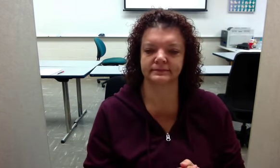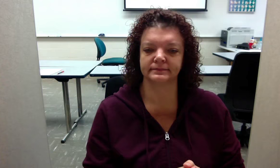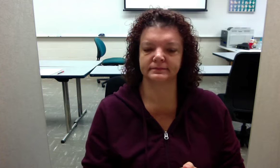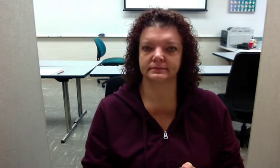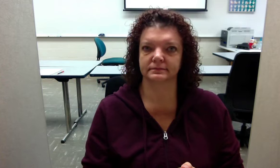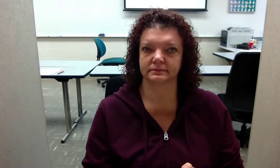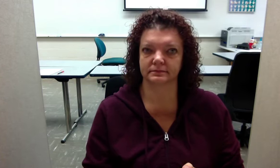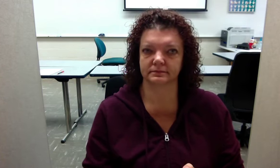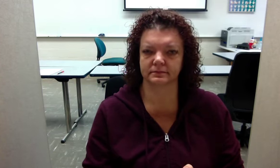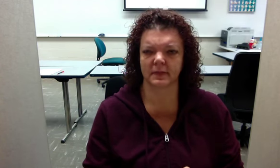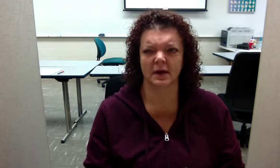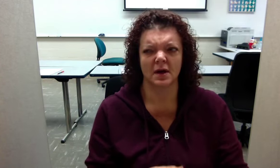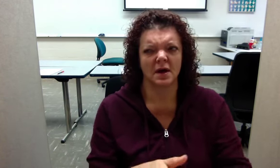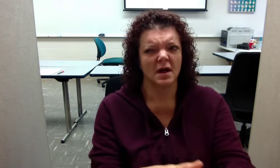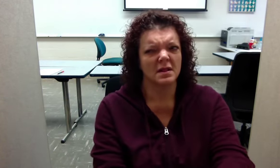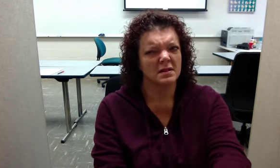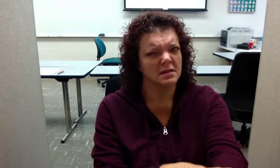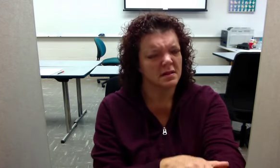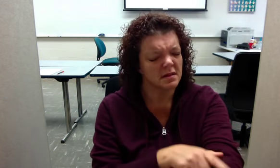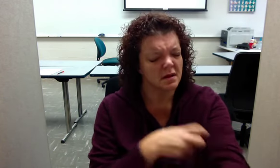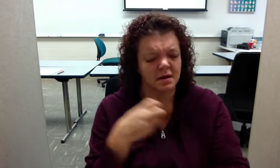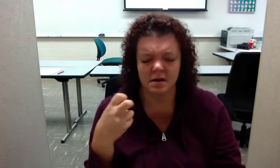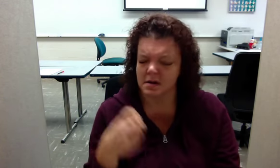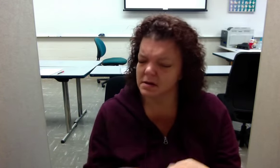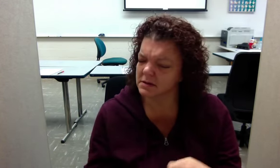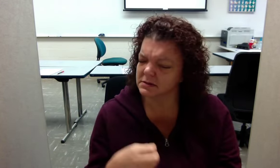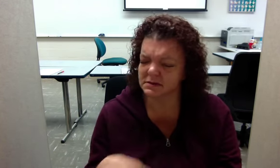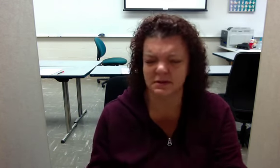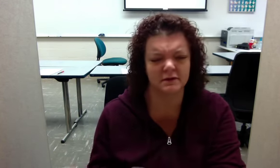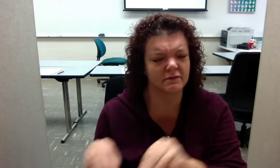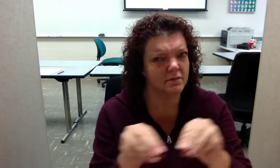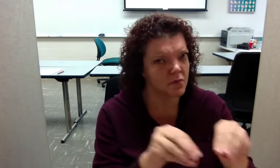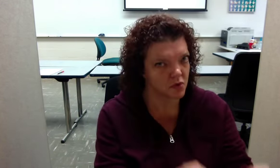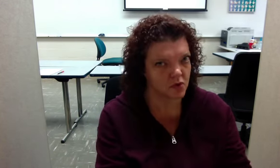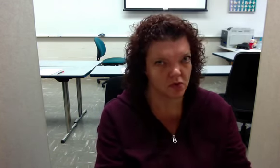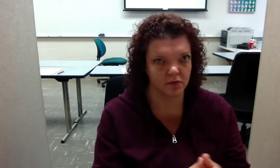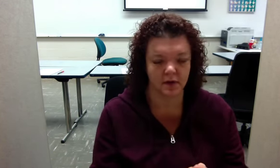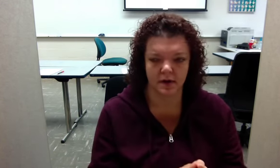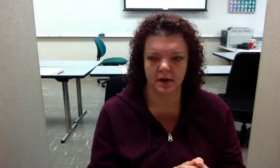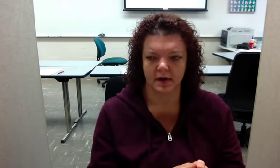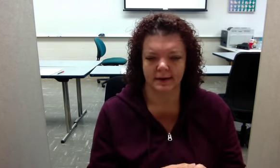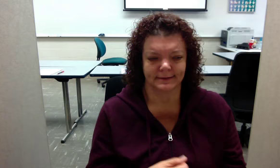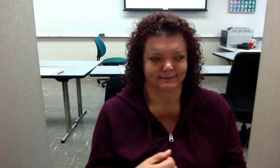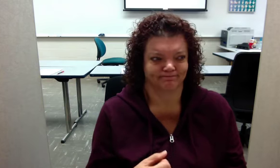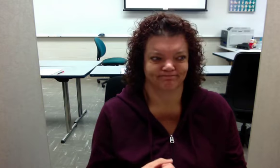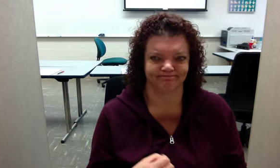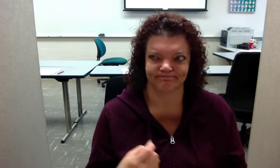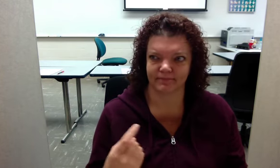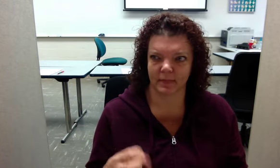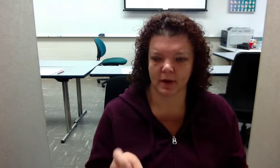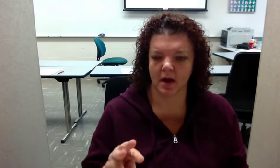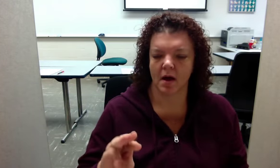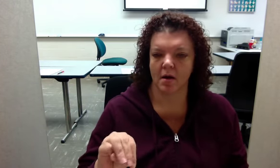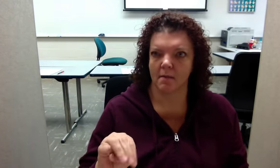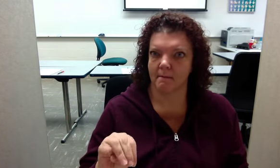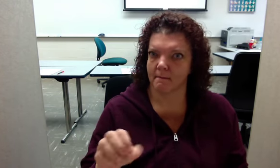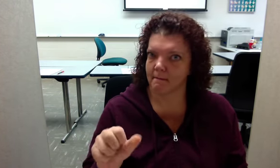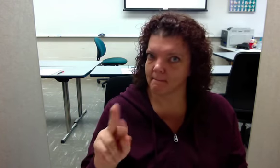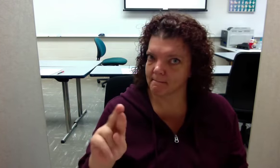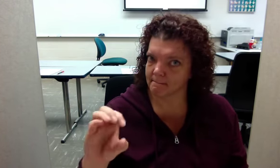Now, it was a long, hard journey, and we are talking about March 1776.